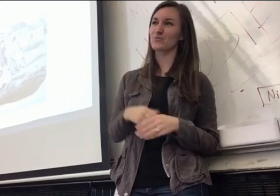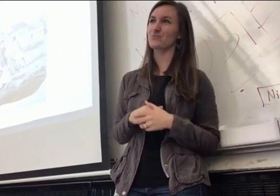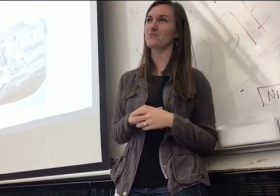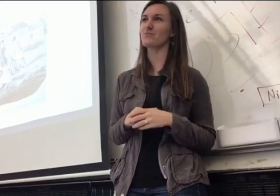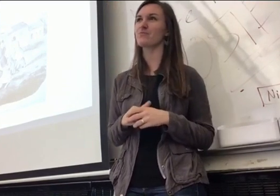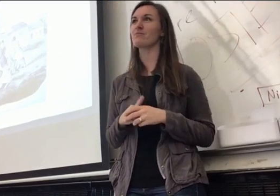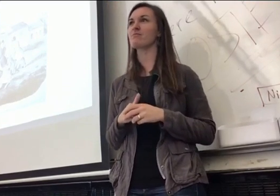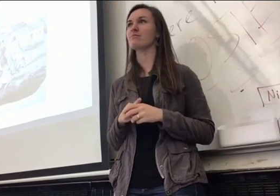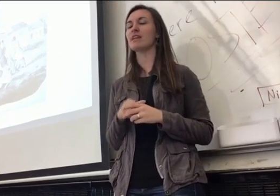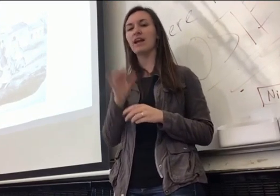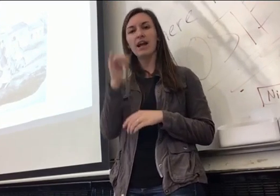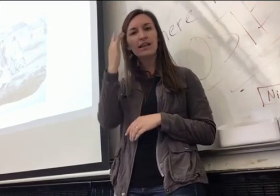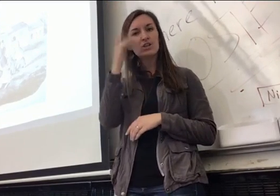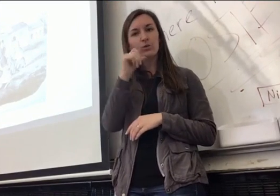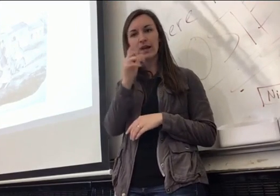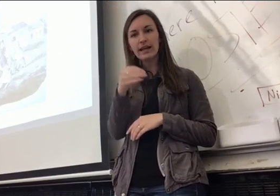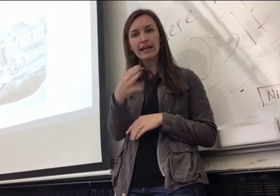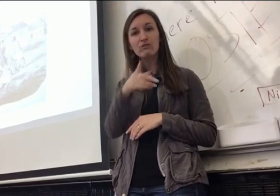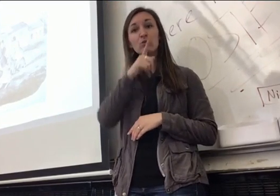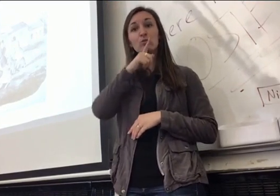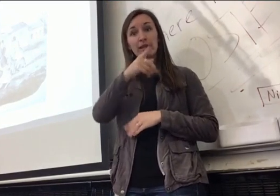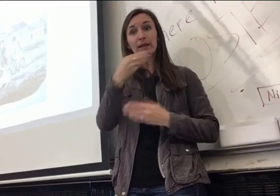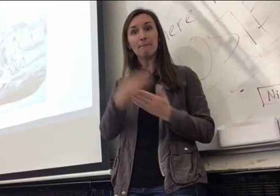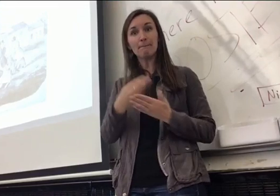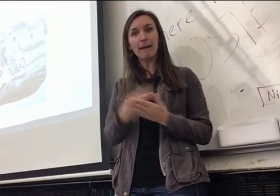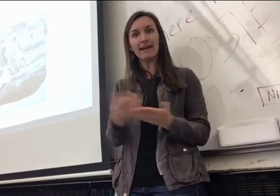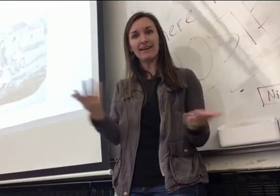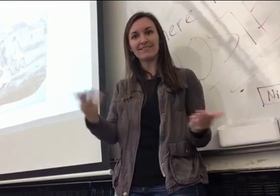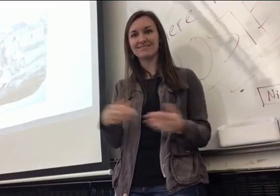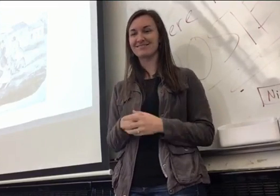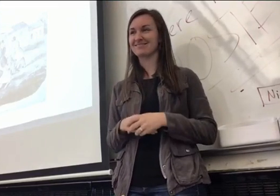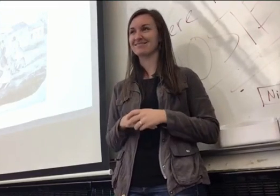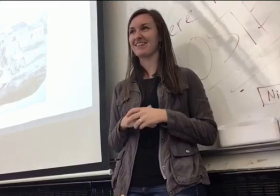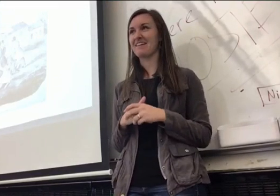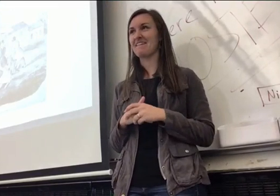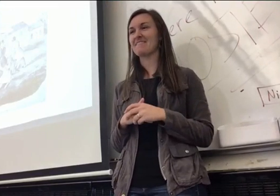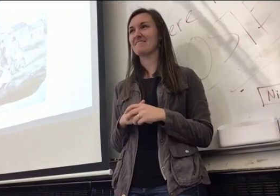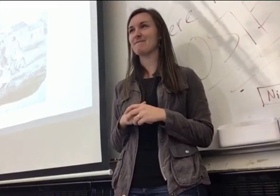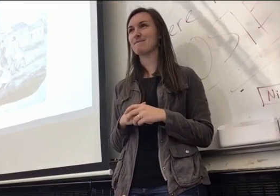didn't give you real money. Then it would get really vicious.